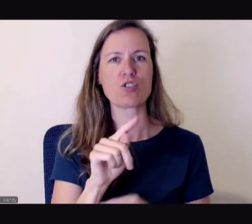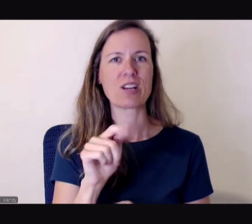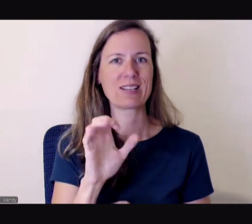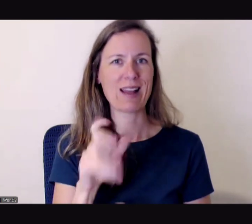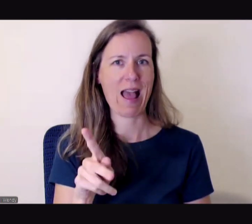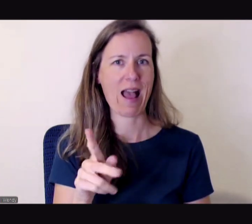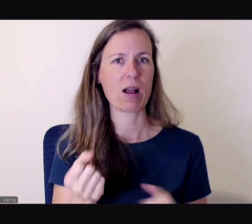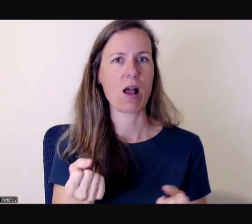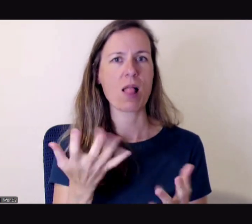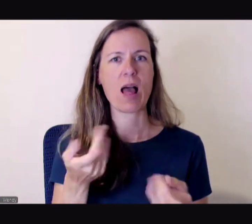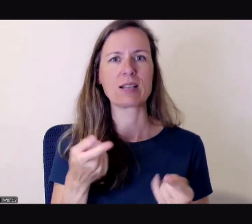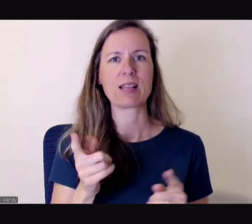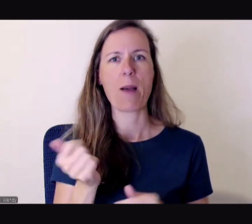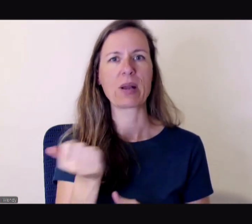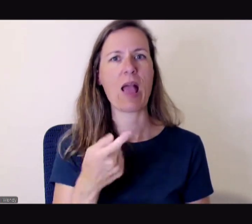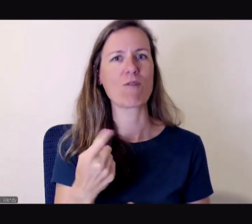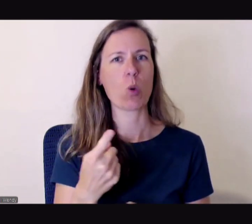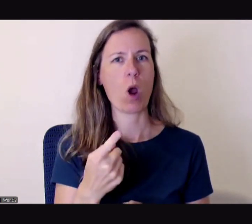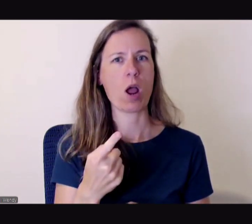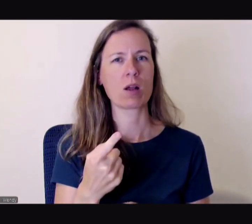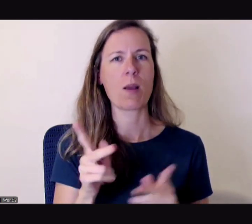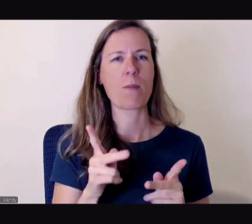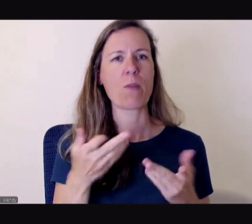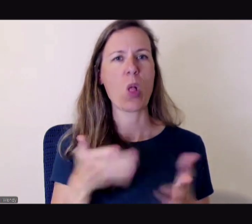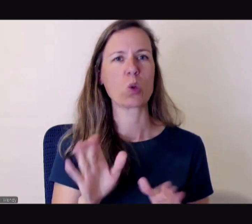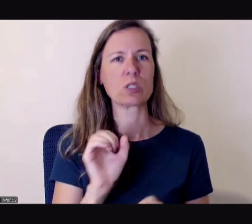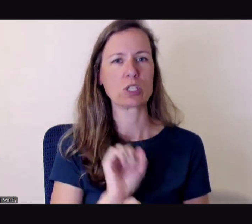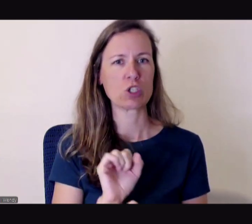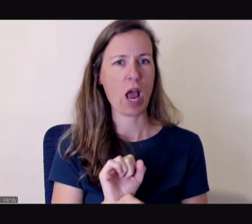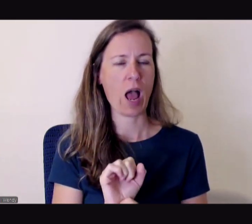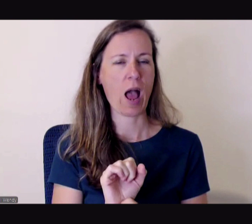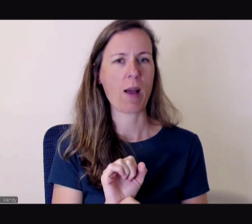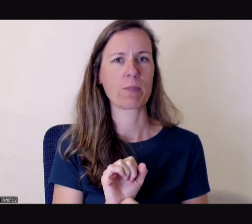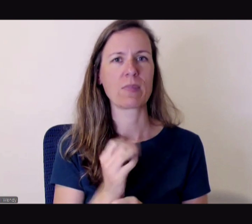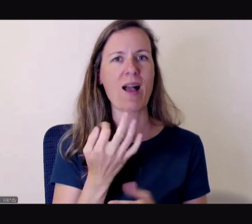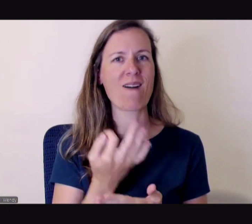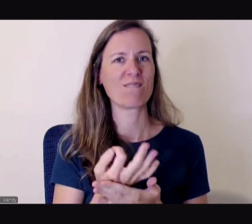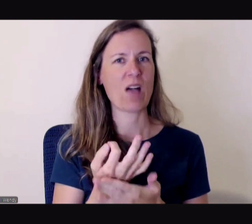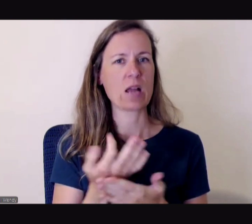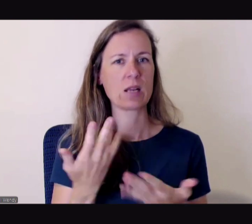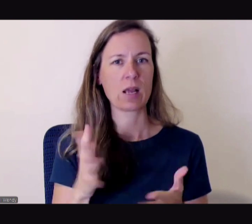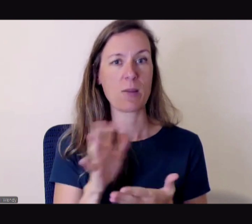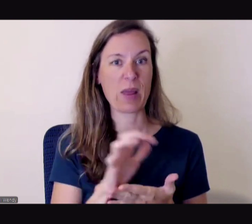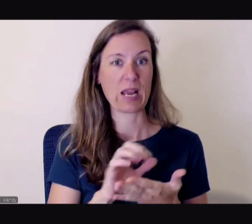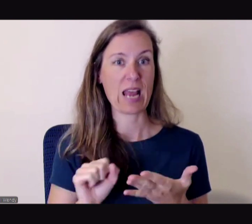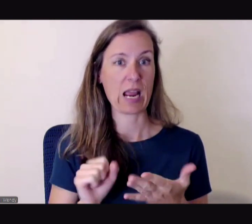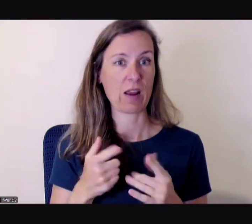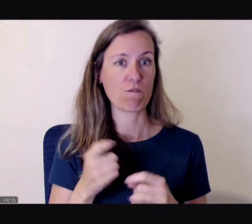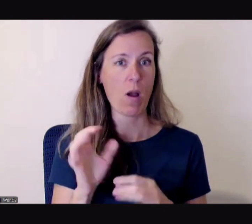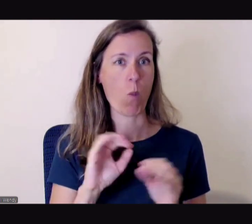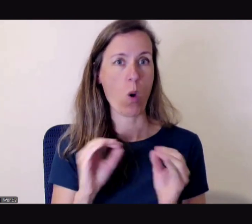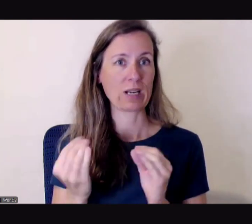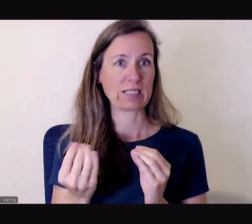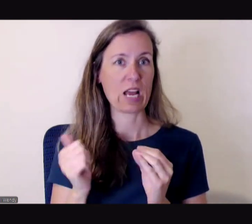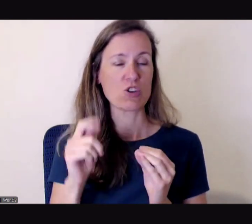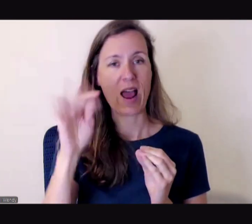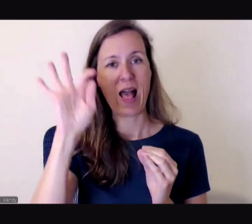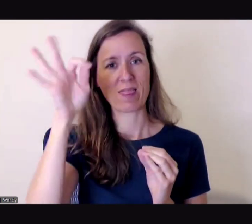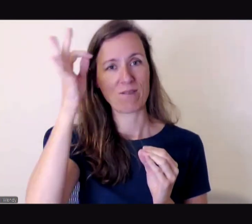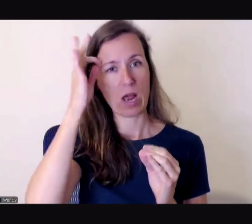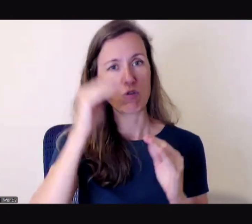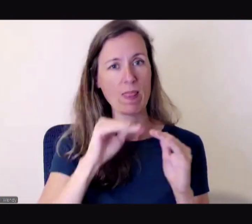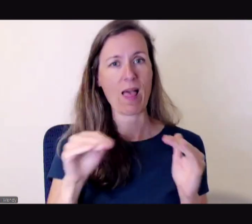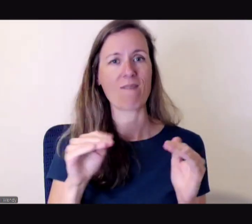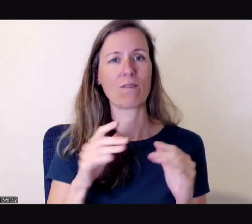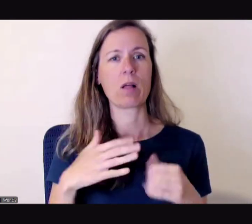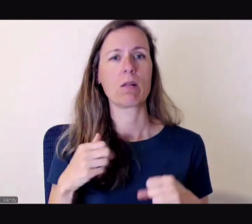losing their jobs, and there's funding that's being taken from, organizations at the federal level, at the local